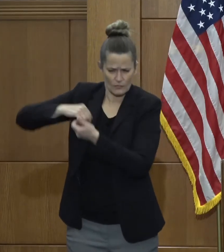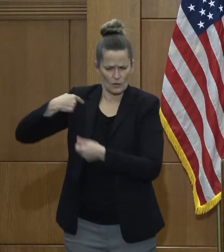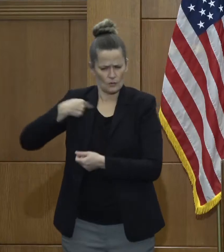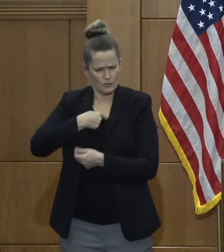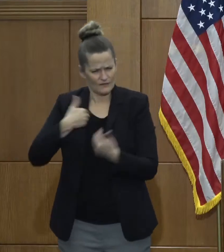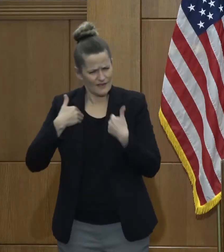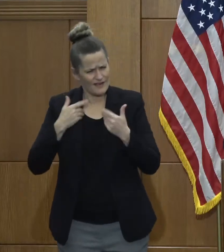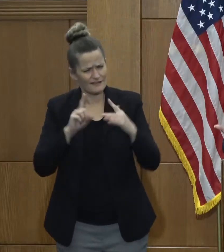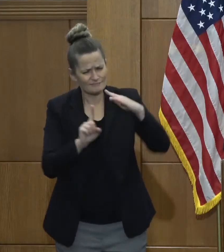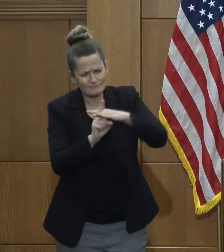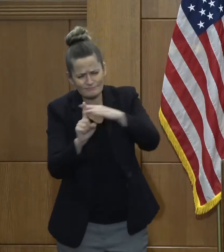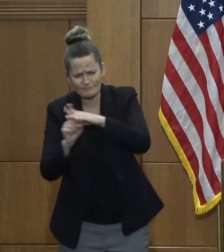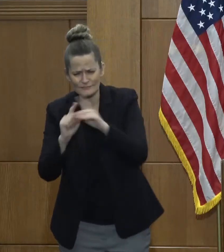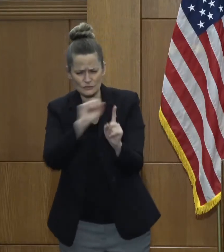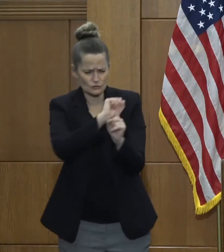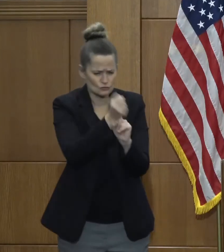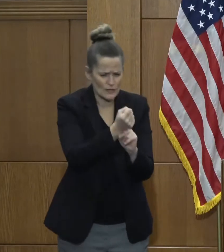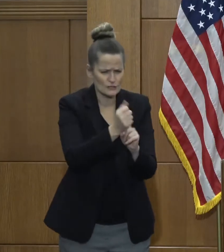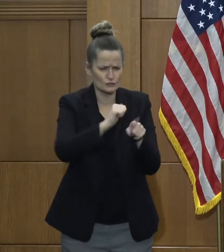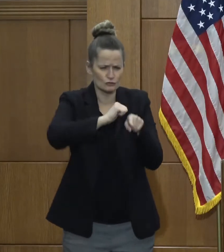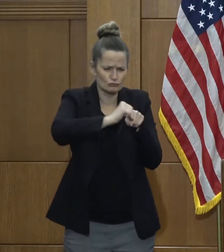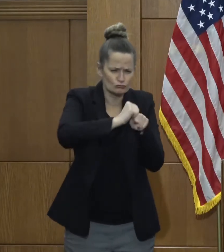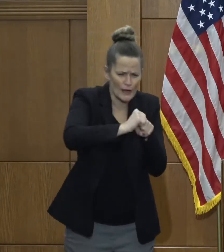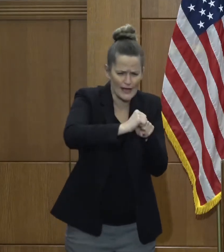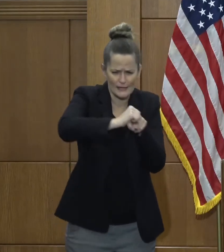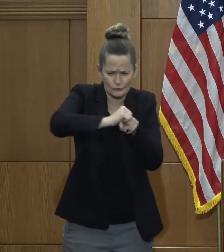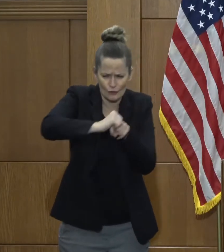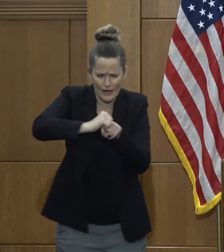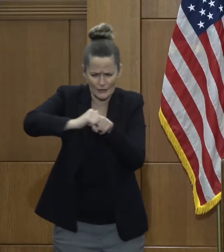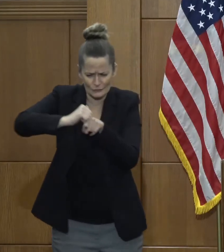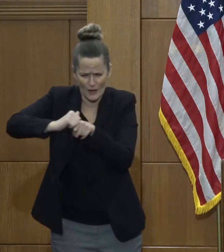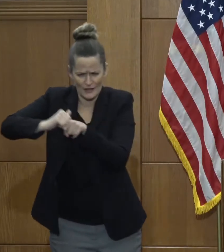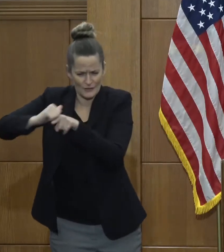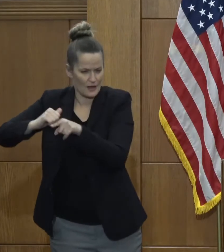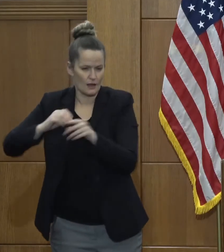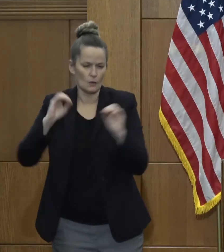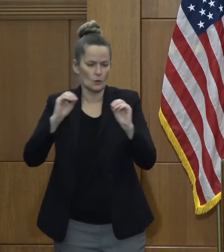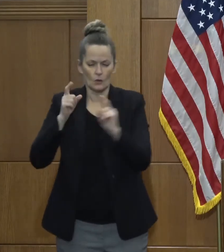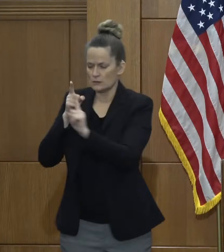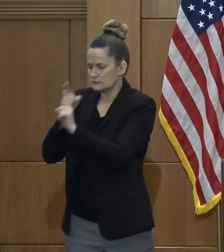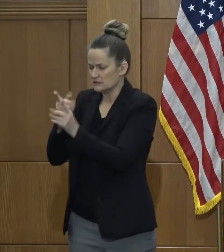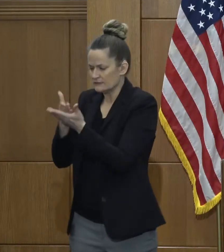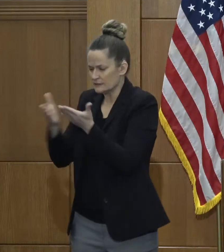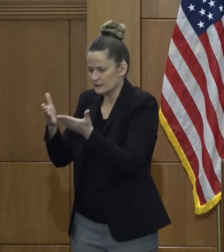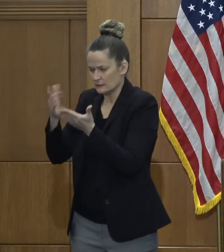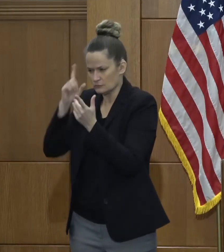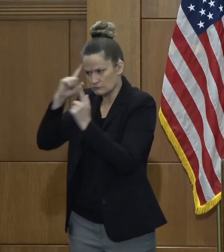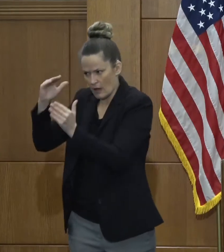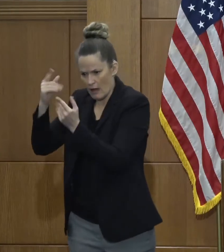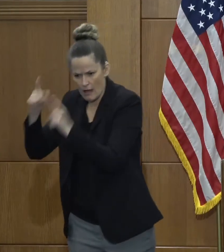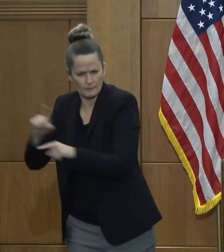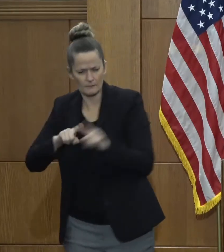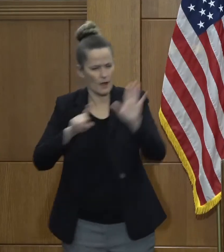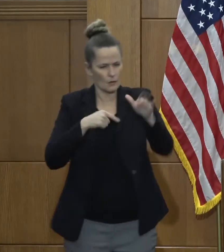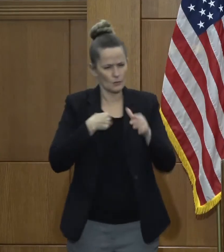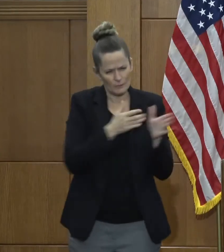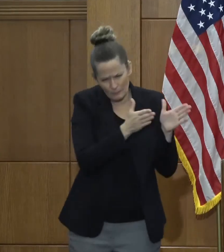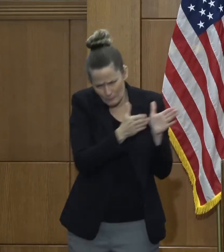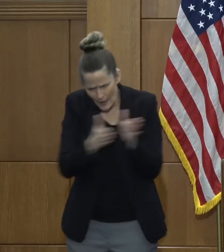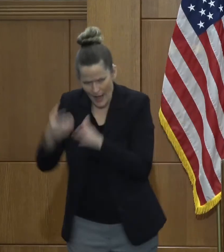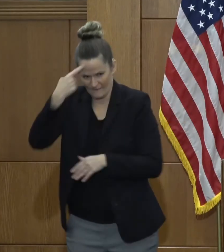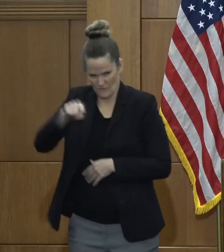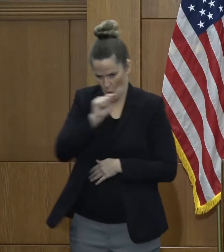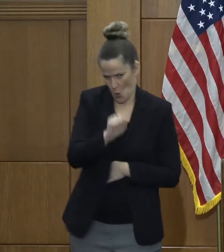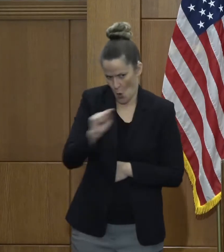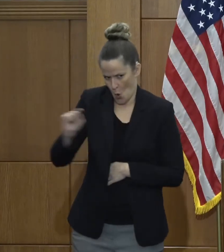make plans. I can't speak any further to specifics, but there's been a lot of planning and forethought that has gone into today, and we're very confident that we're going to have a